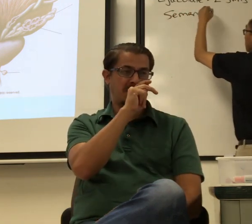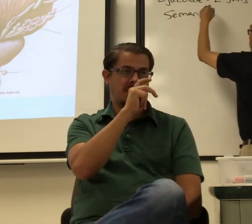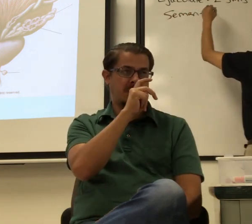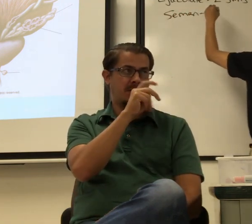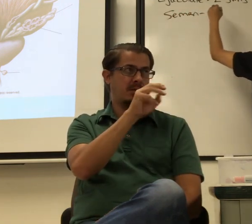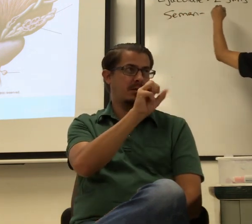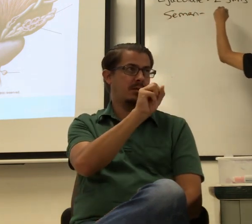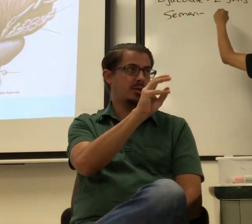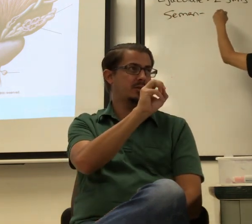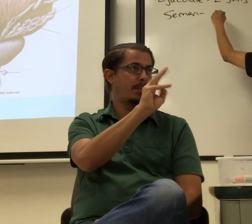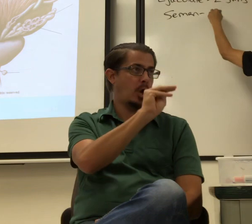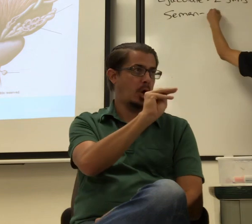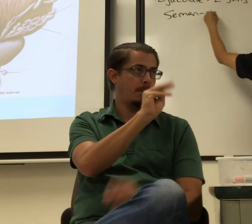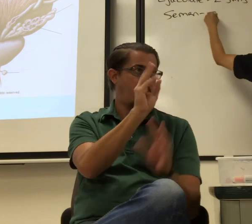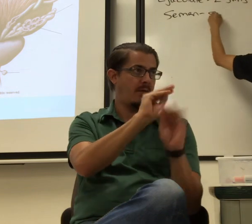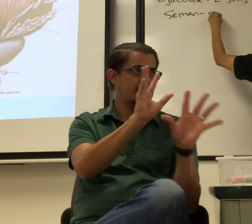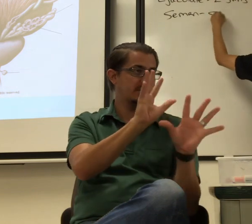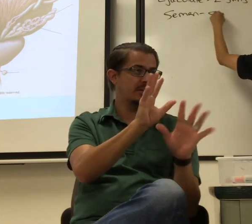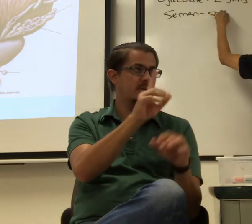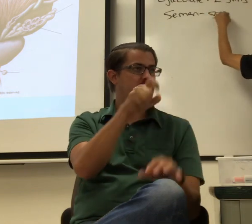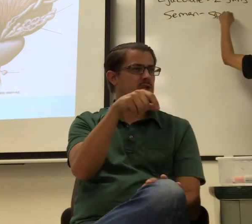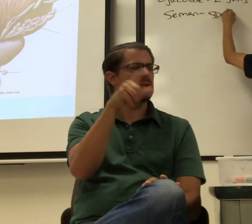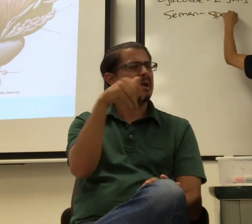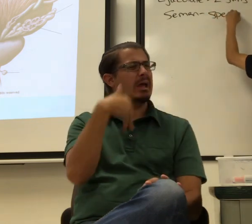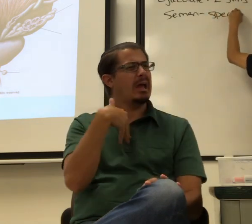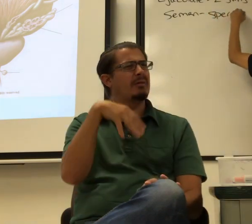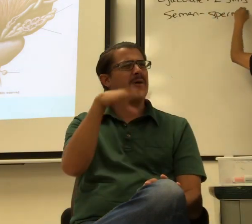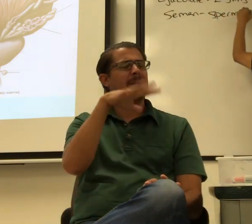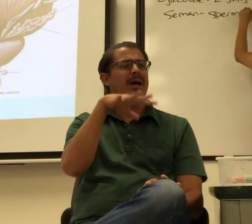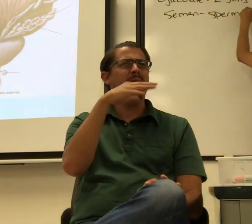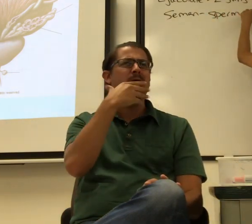is the sperm, obviously. And you should have about